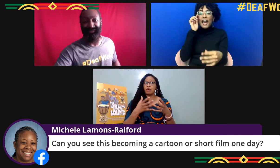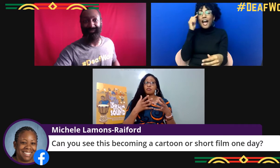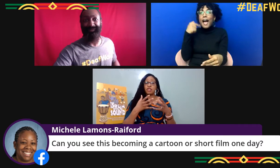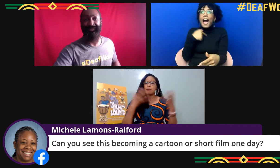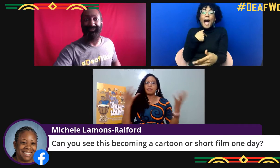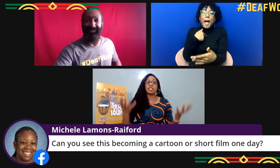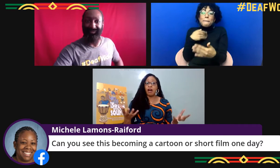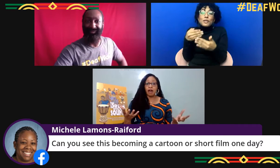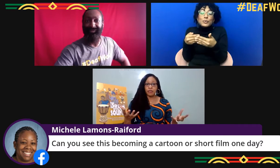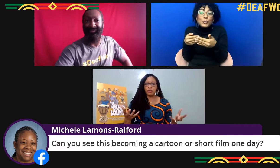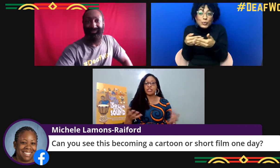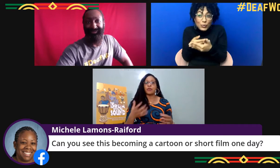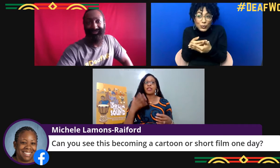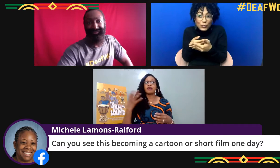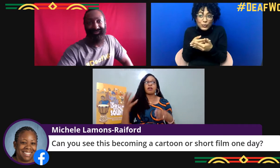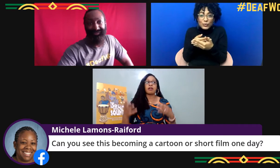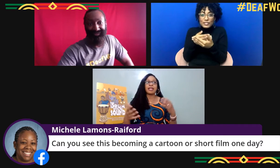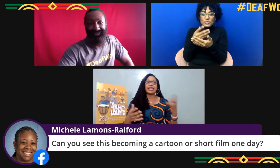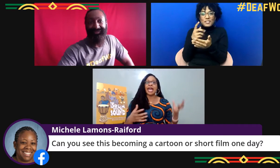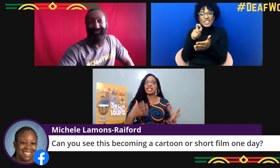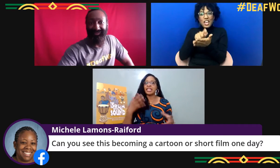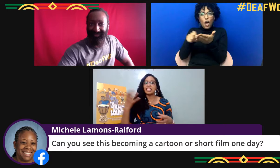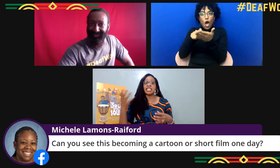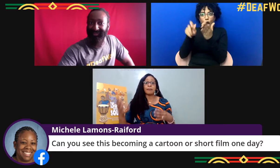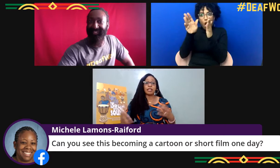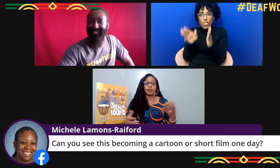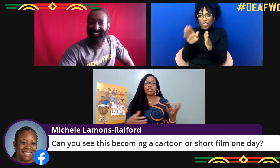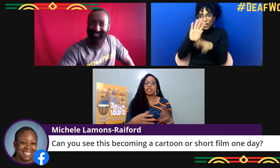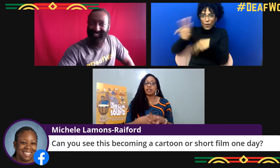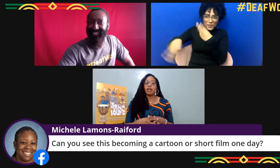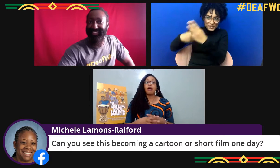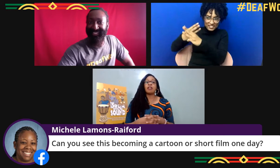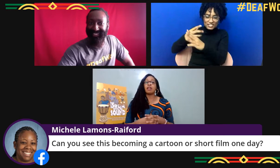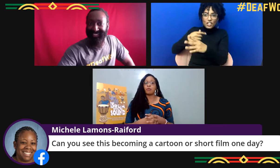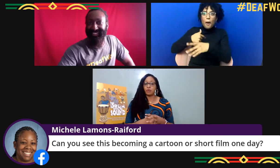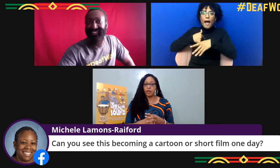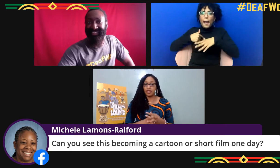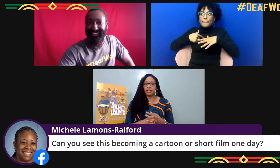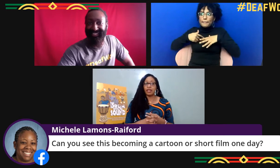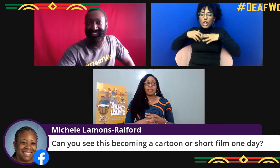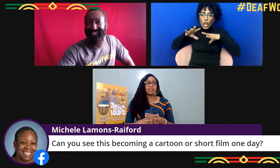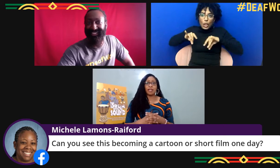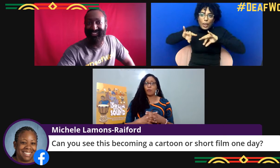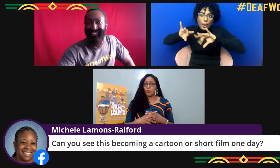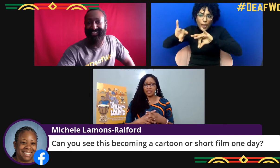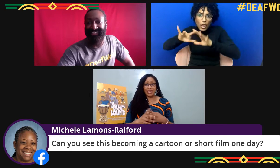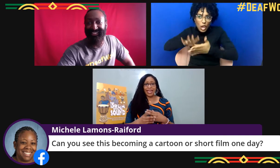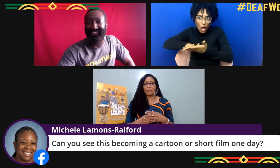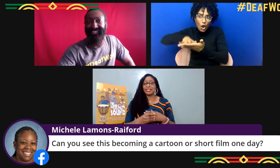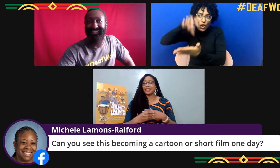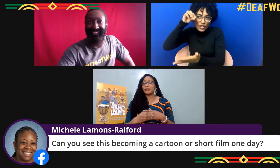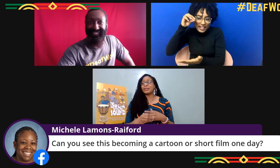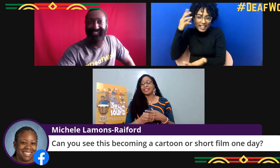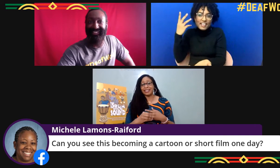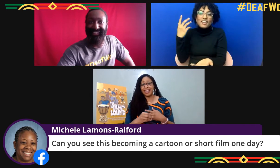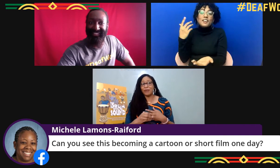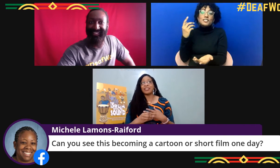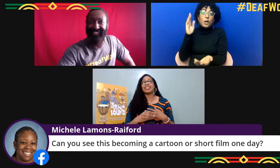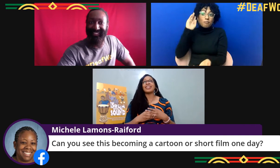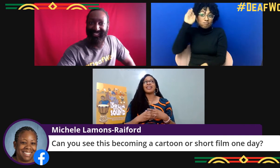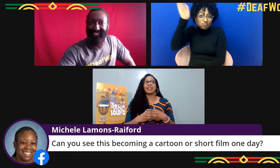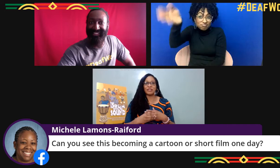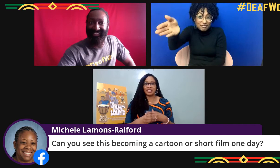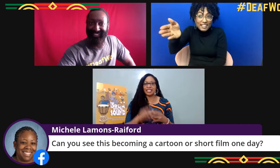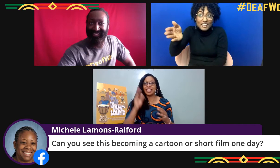to, being an author. So there are a lot of things that I'm learning along the way. So one day, absolutely, I